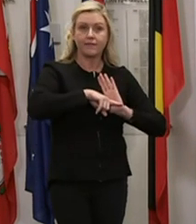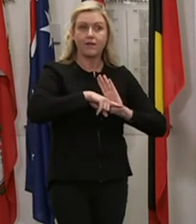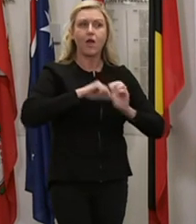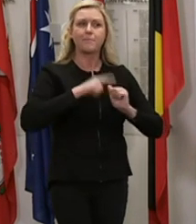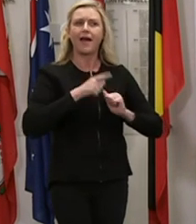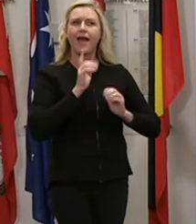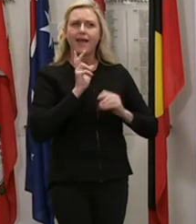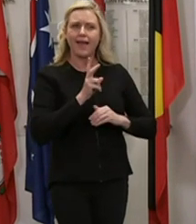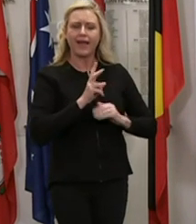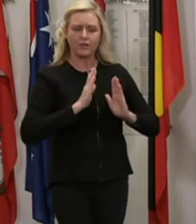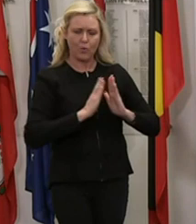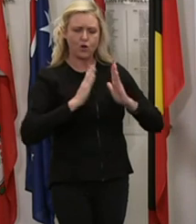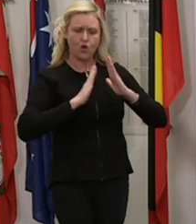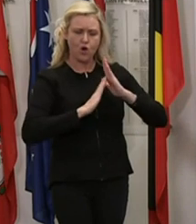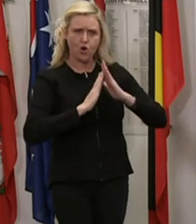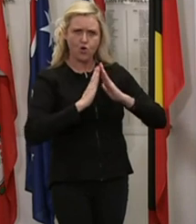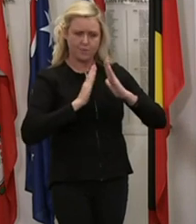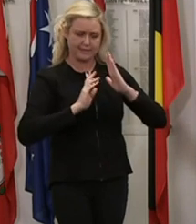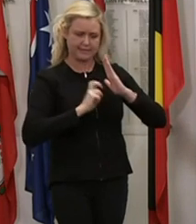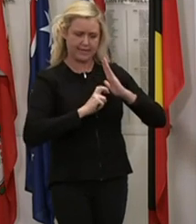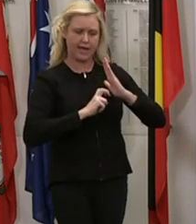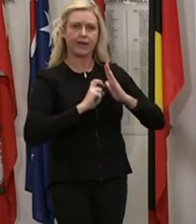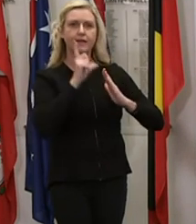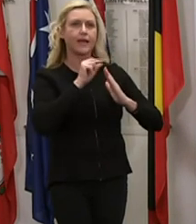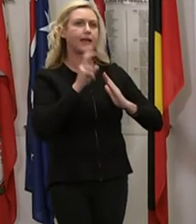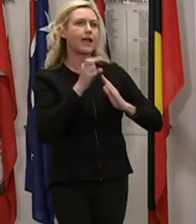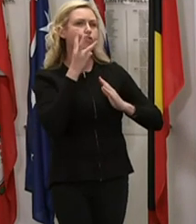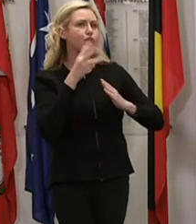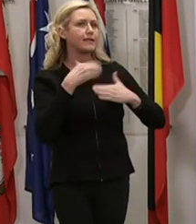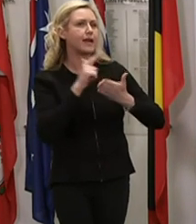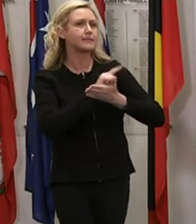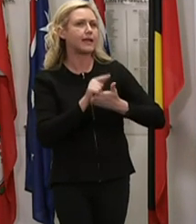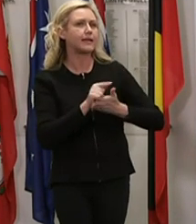at a particular point in time and subsequently go on to develop COVID-19.